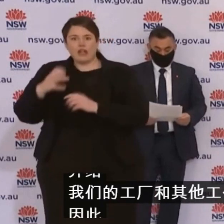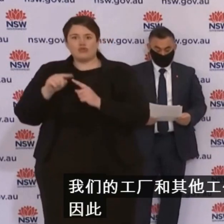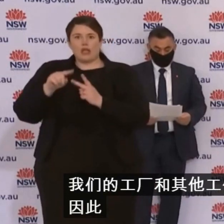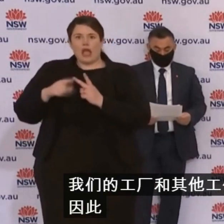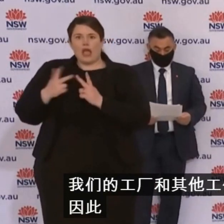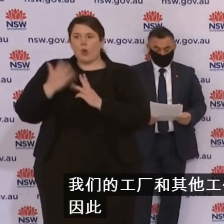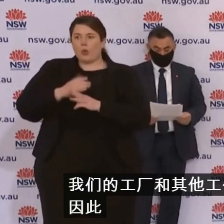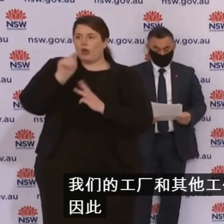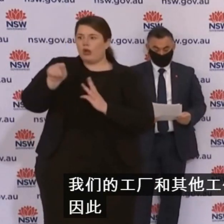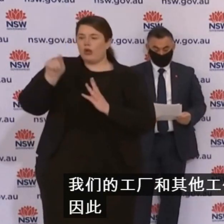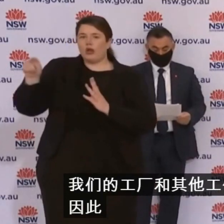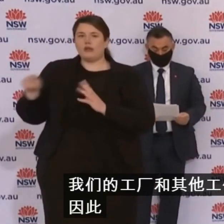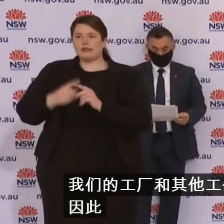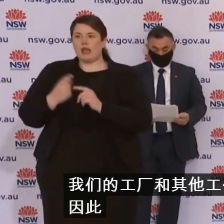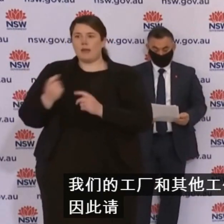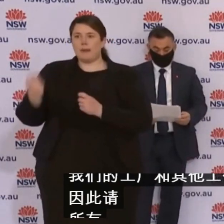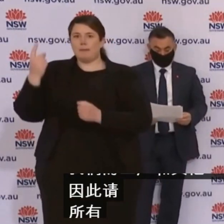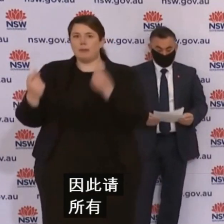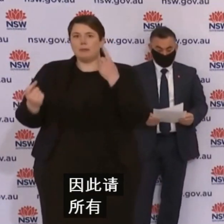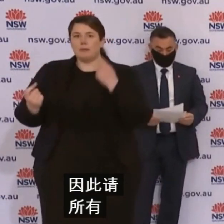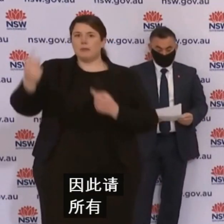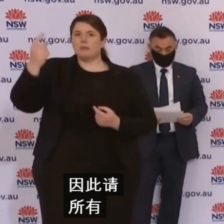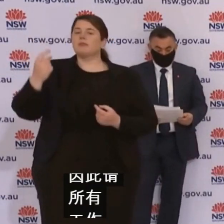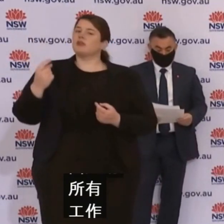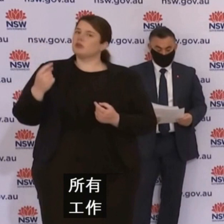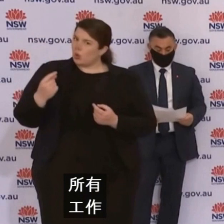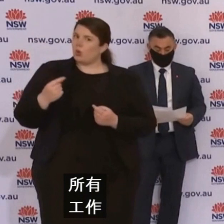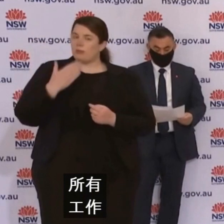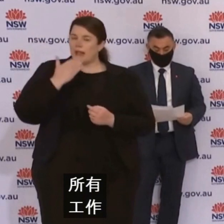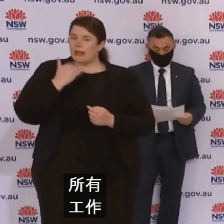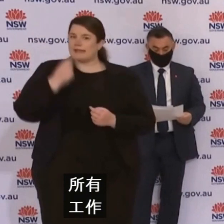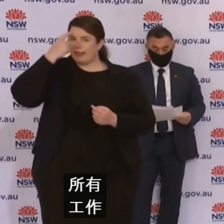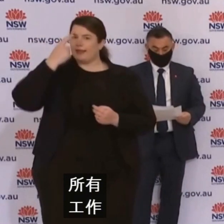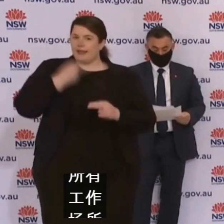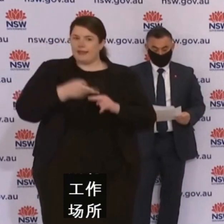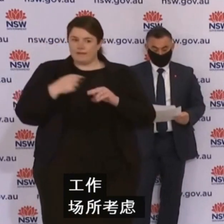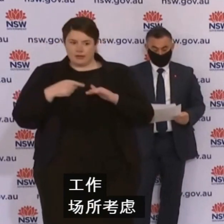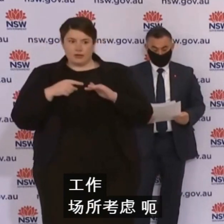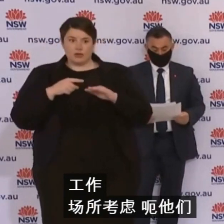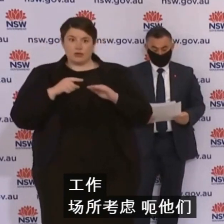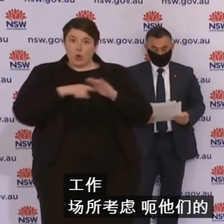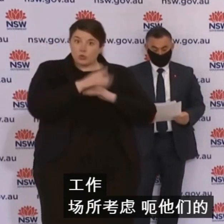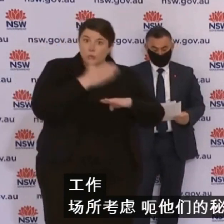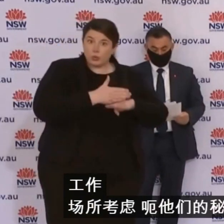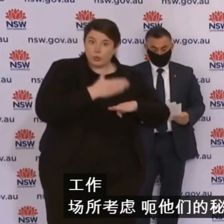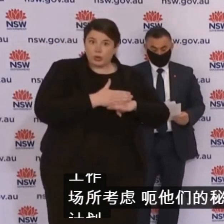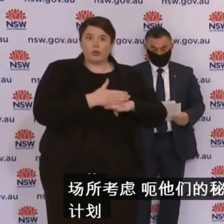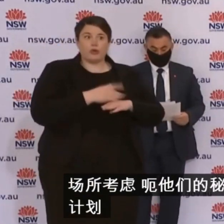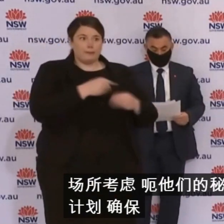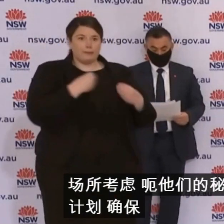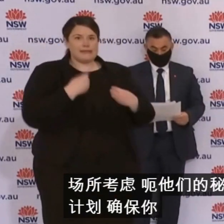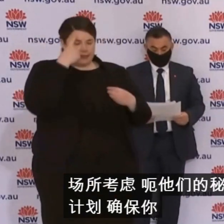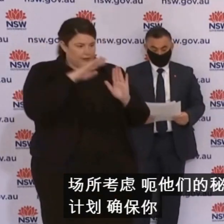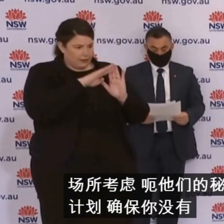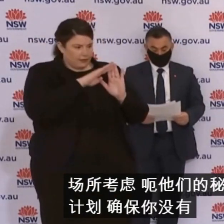workplace settings. So please, it is important that all workplaces consider their COVID-safe